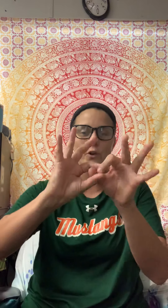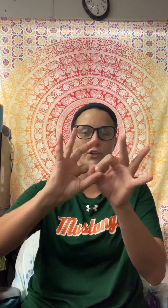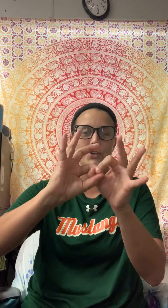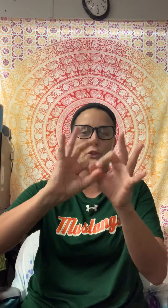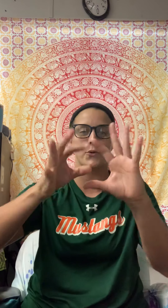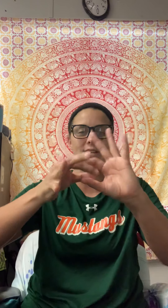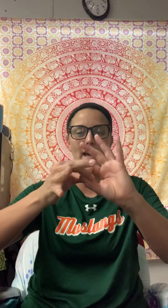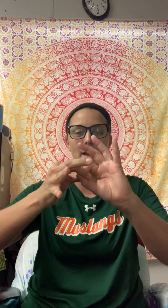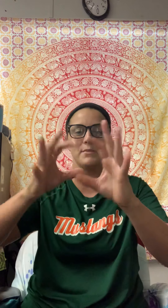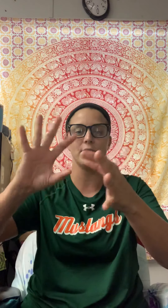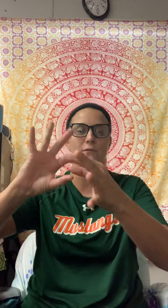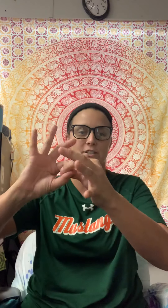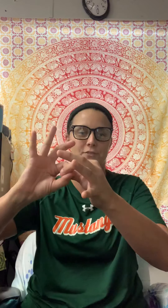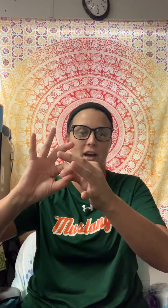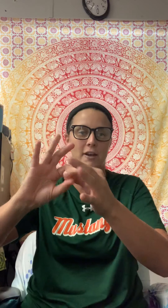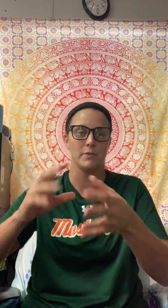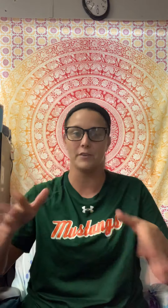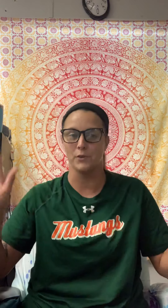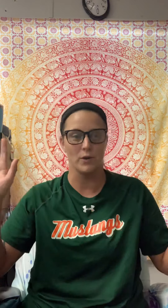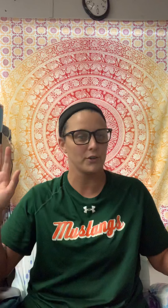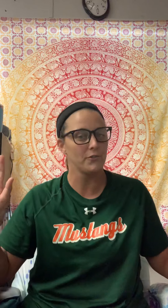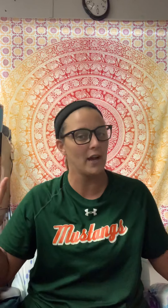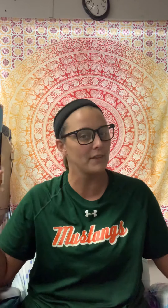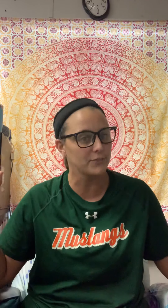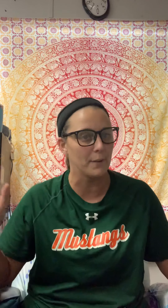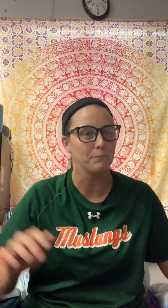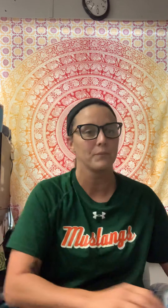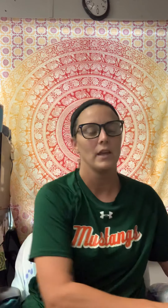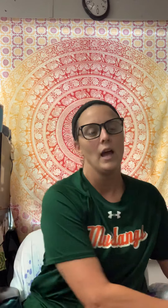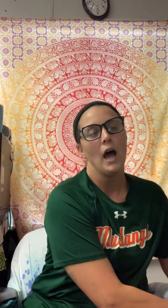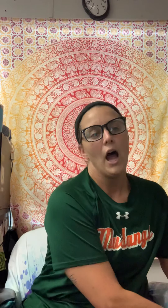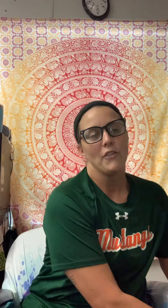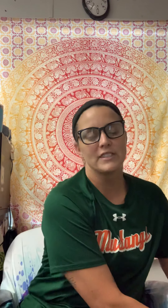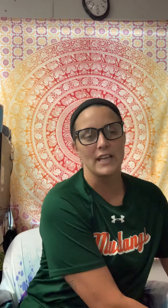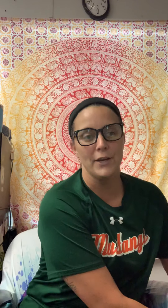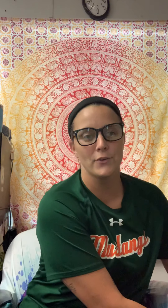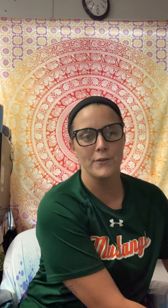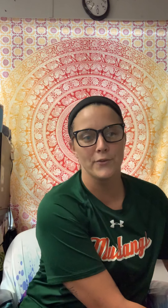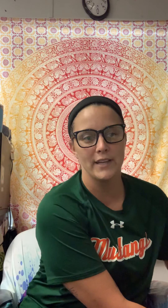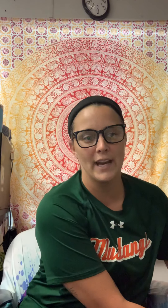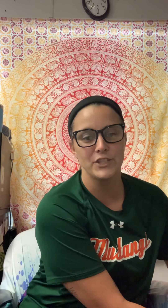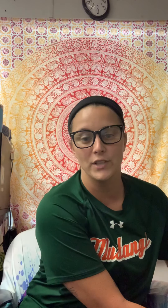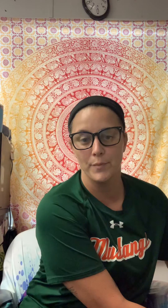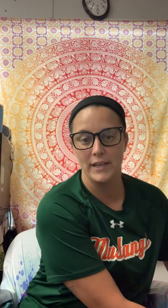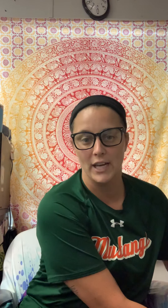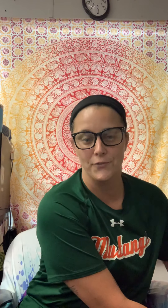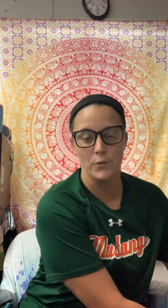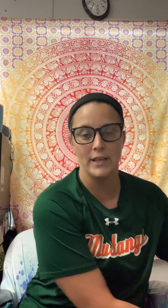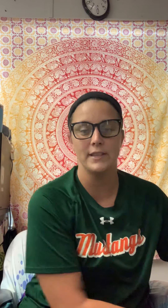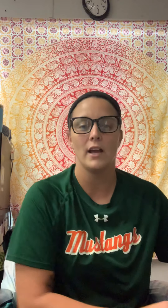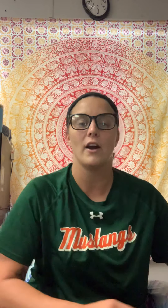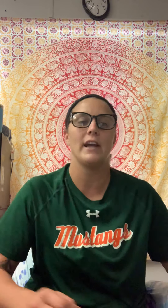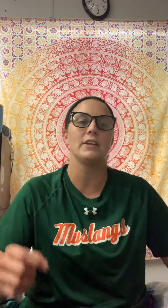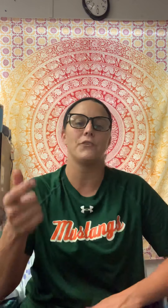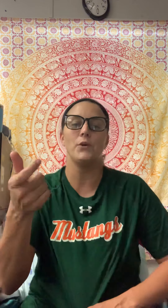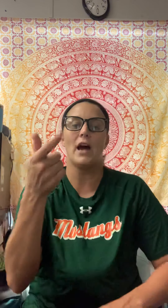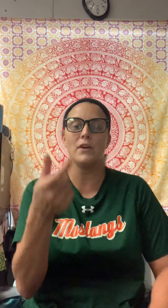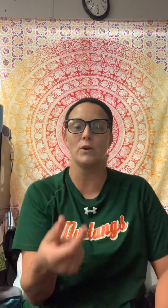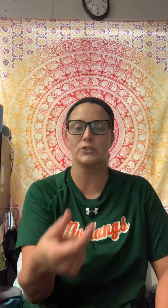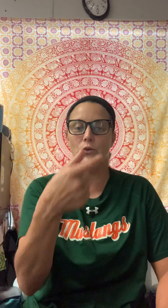going to do it 3 times versus 5. But if you want to do 5, that's fine. The sign for referee, guys, you need to be careful with. All right, if you have a whistle, you